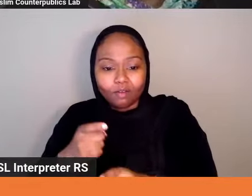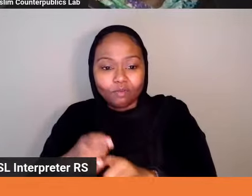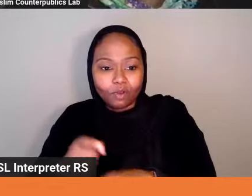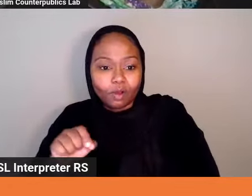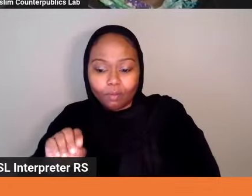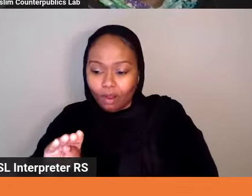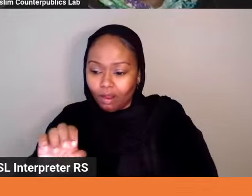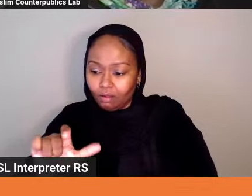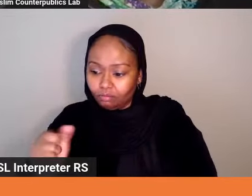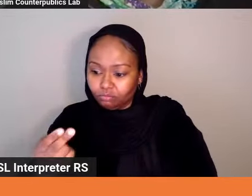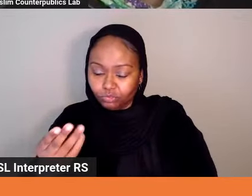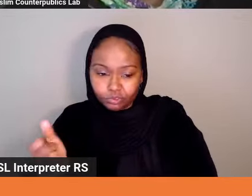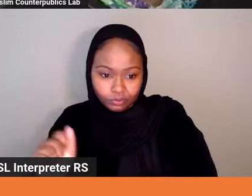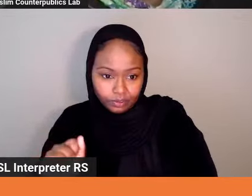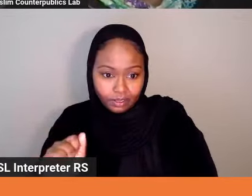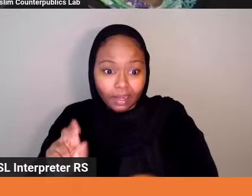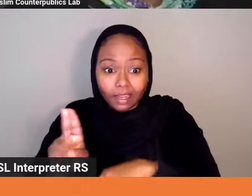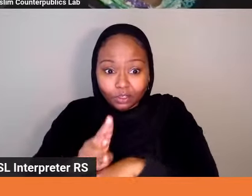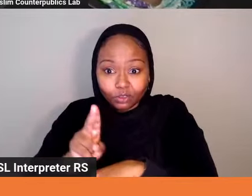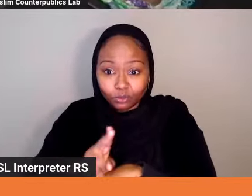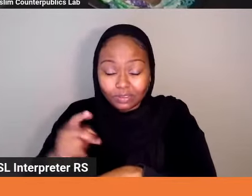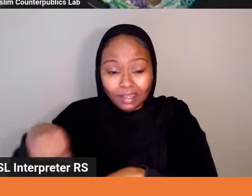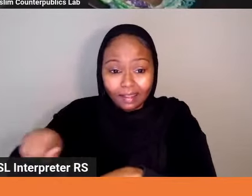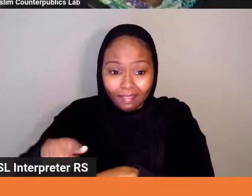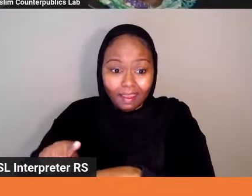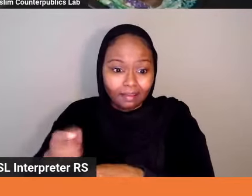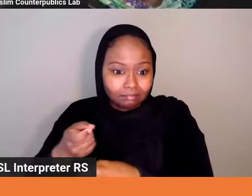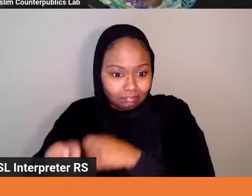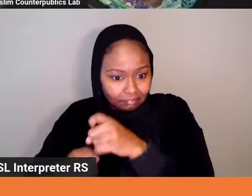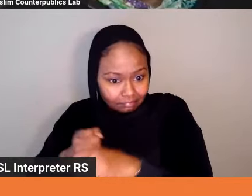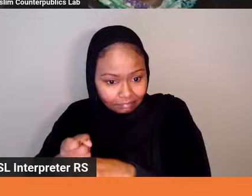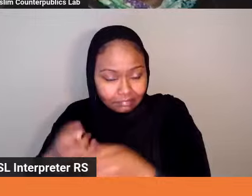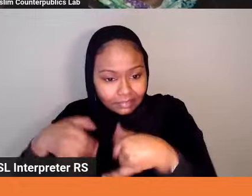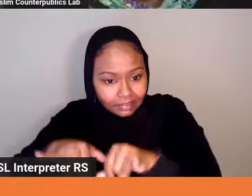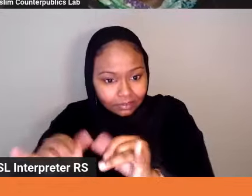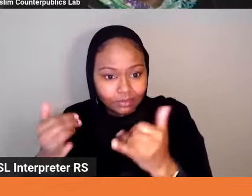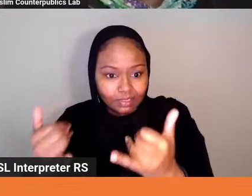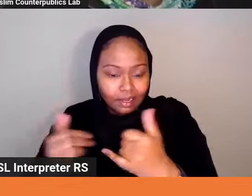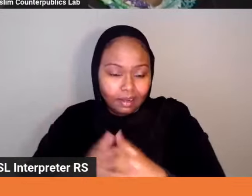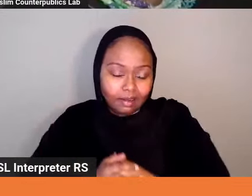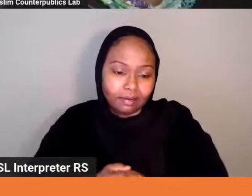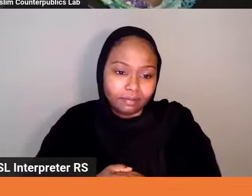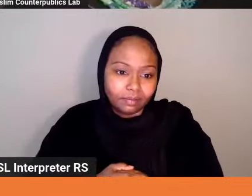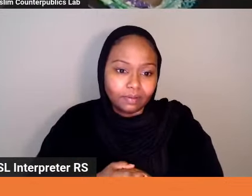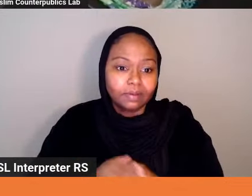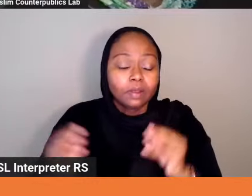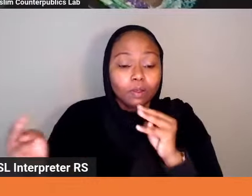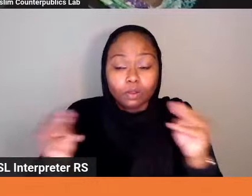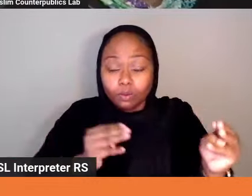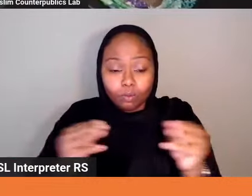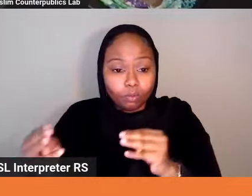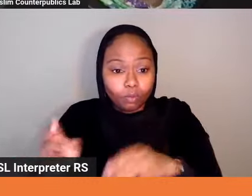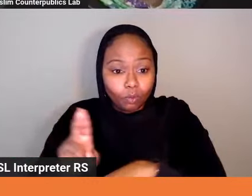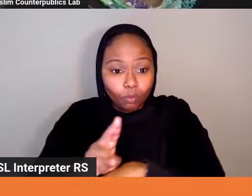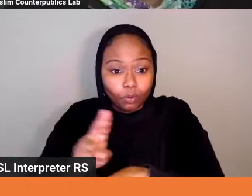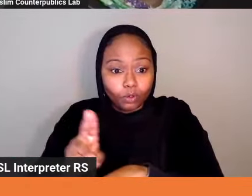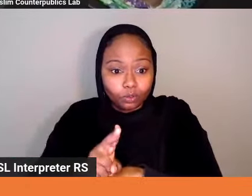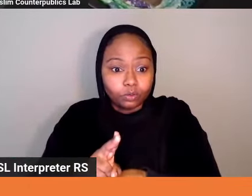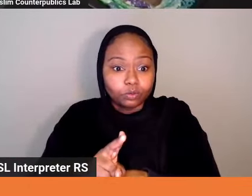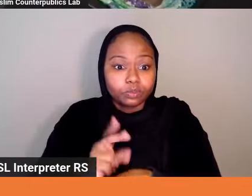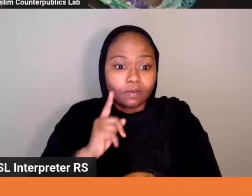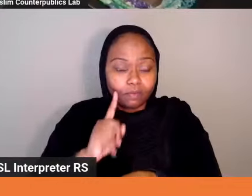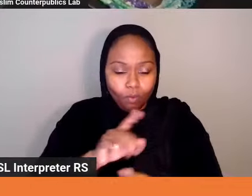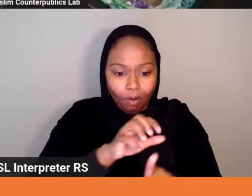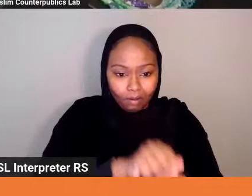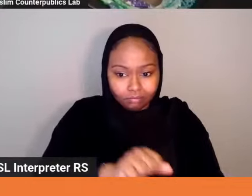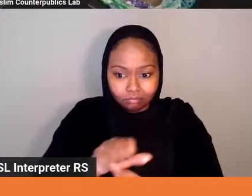use of its tactics to this day. The war crimes at Abu Ghraib acutely illustrate the violence of incarceration under occupation.